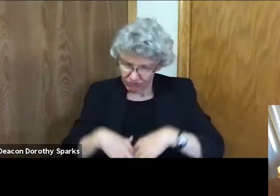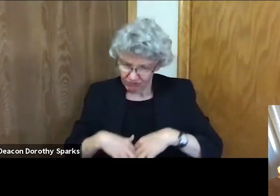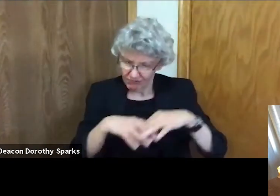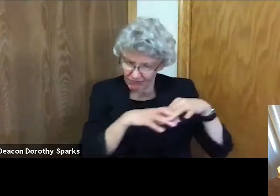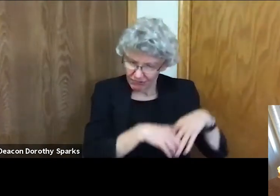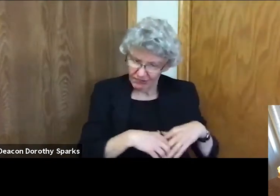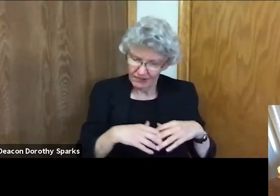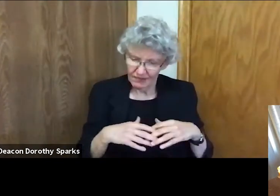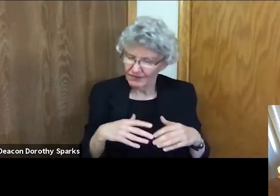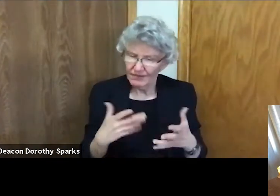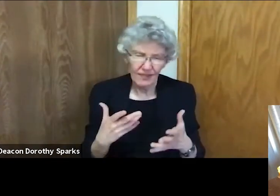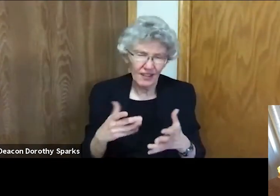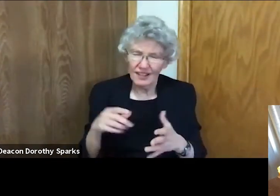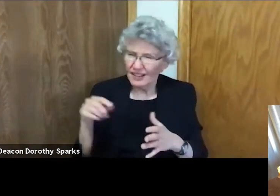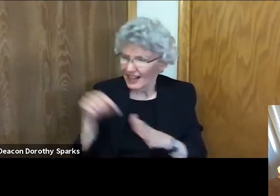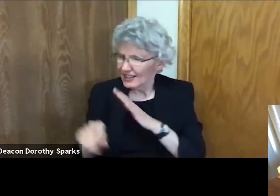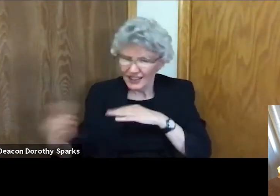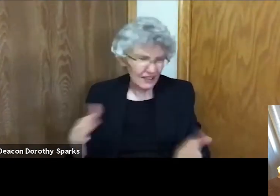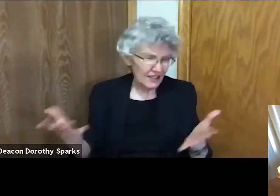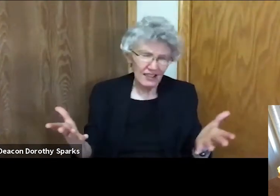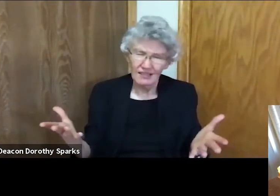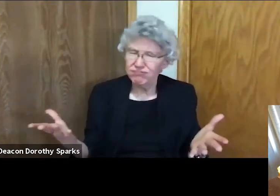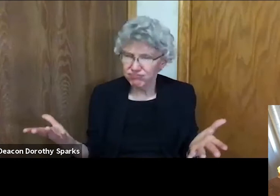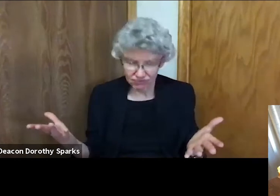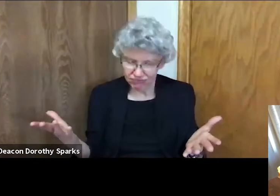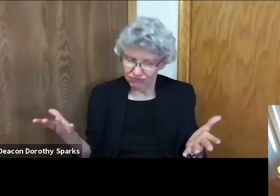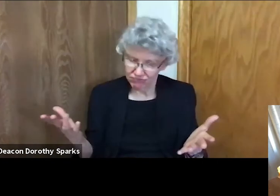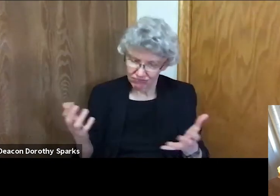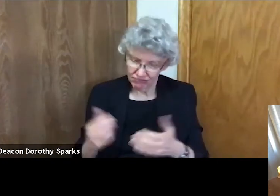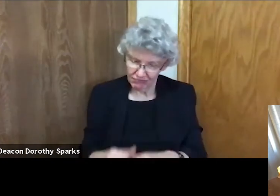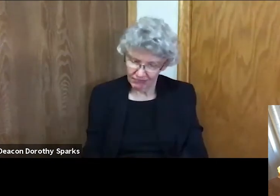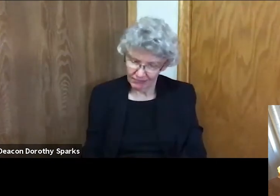For those whose lives have been stolen.